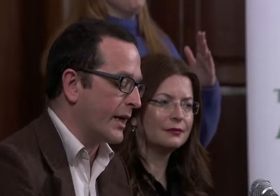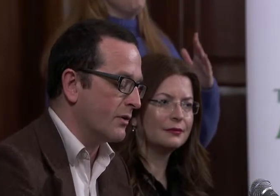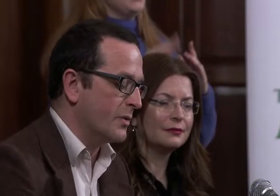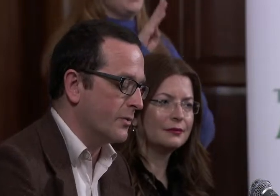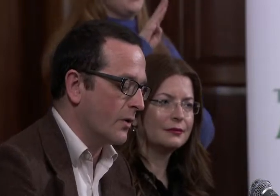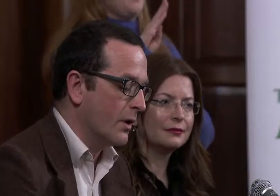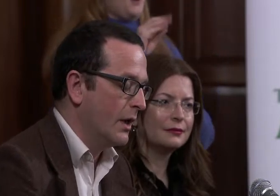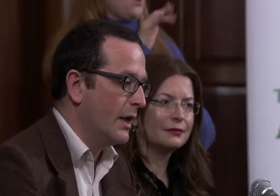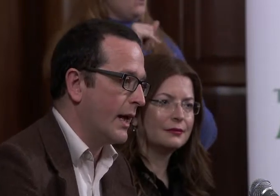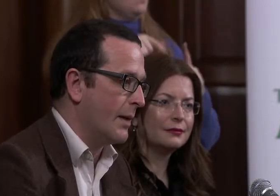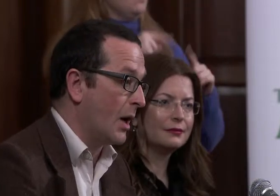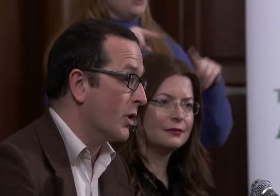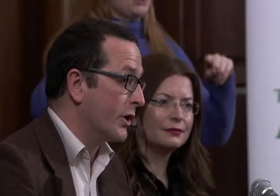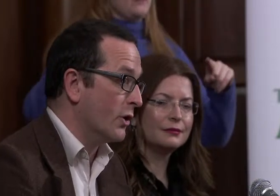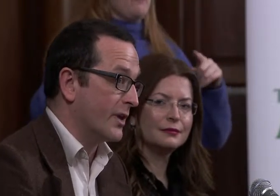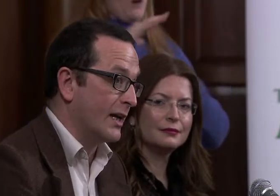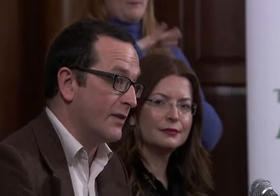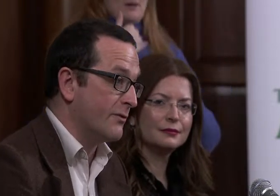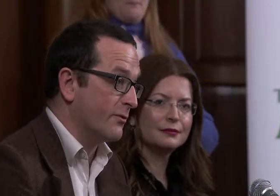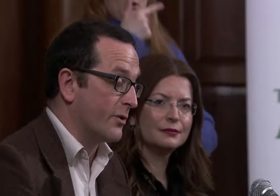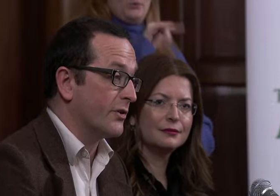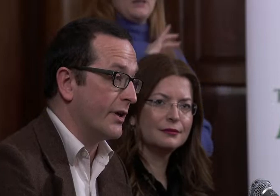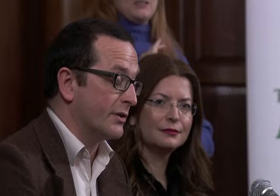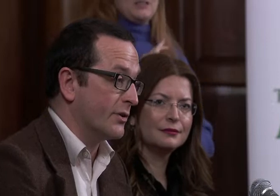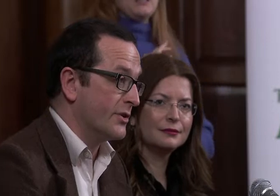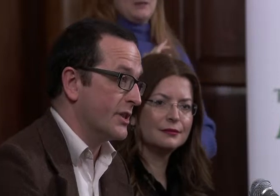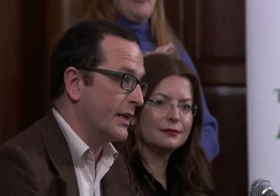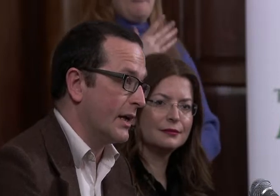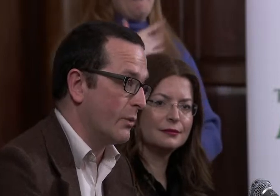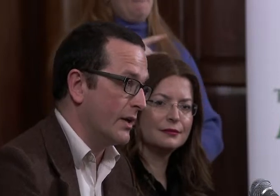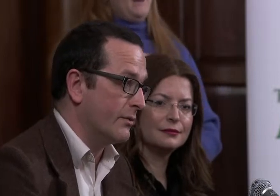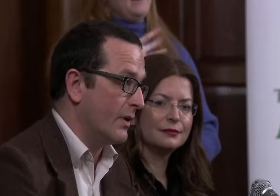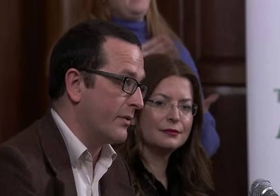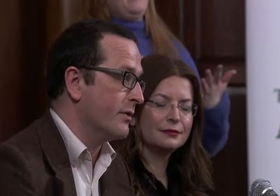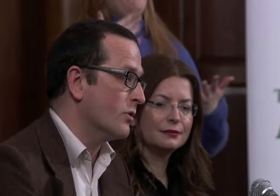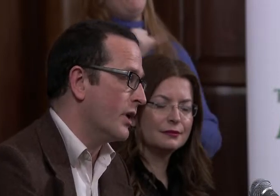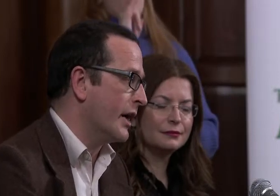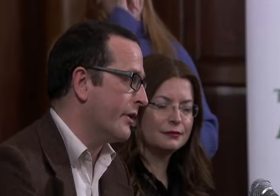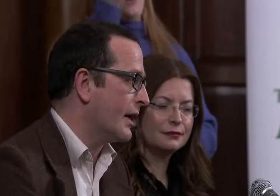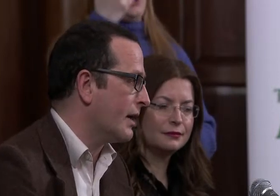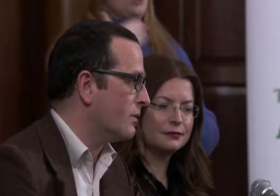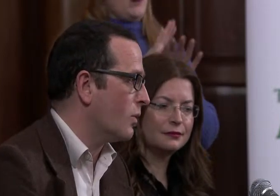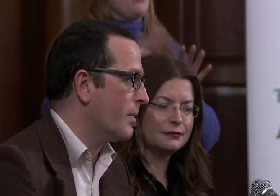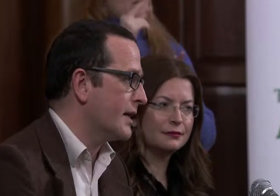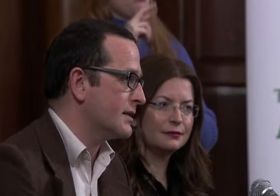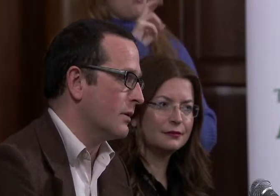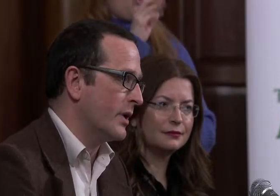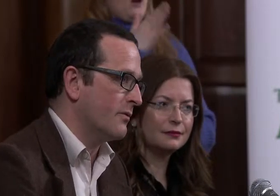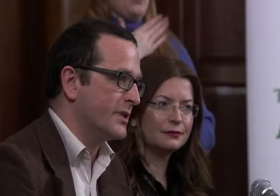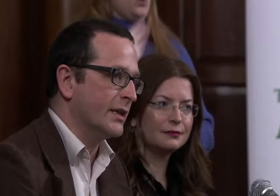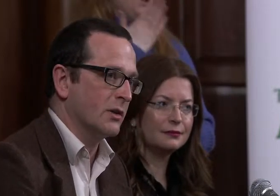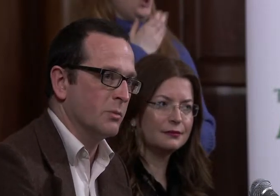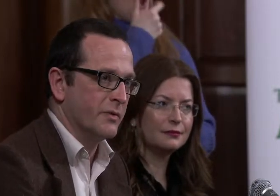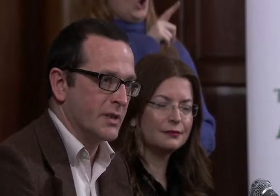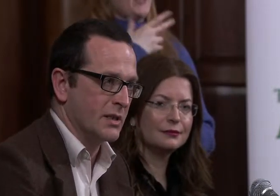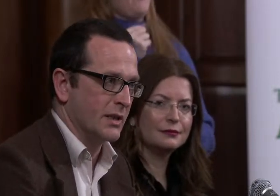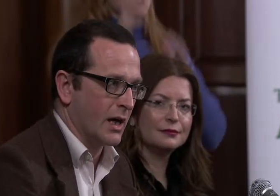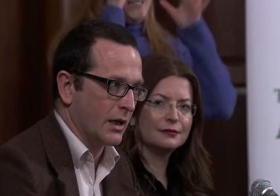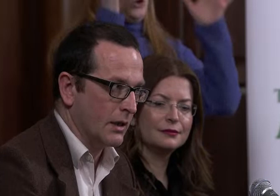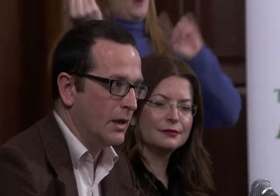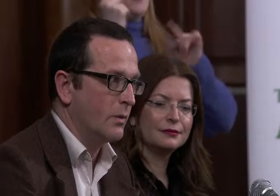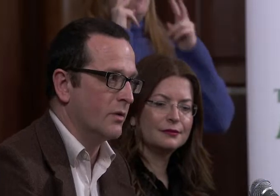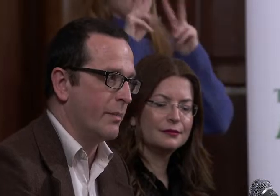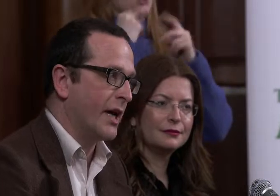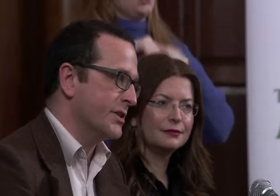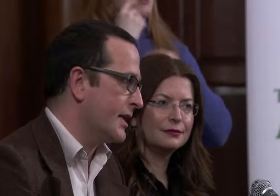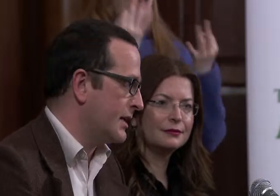would have encountered before. I'm lucky enough that I live even further out in the countryside now. We live in a very rural area, and we're blessed that we have deer that come to visit us in the